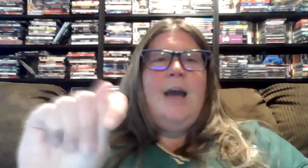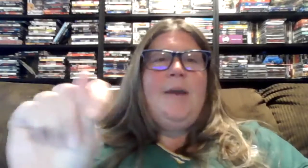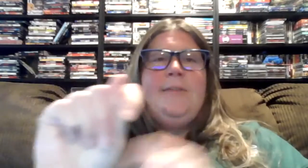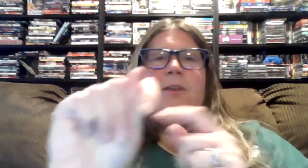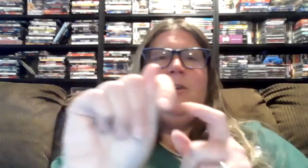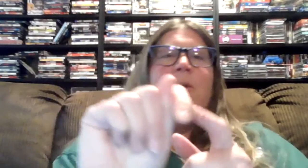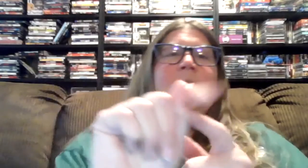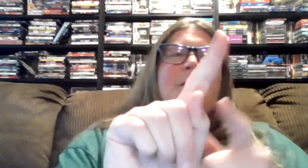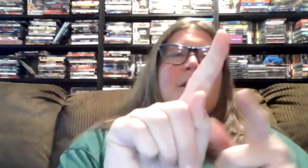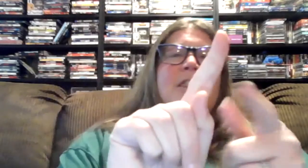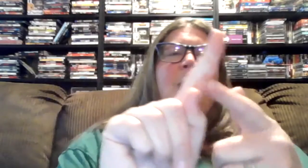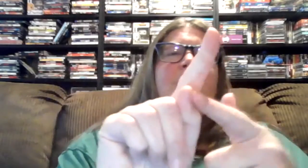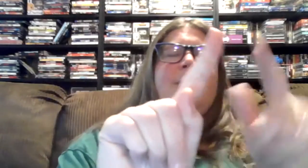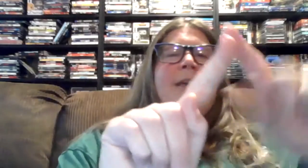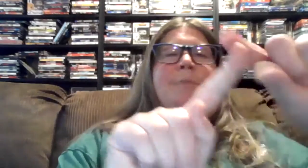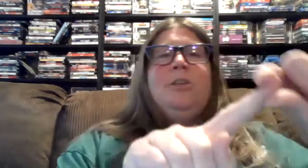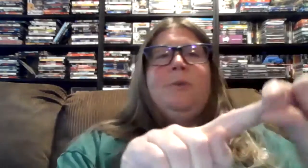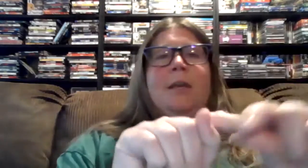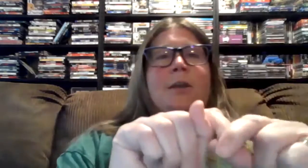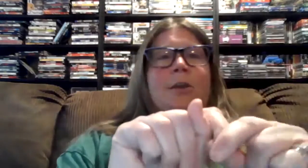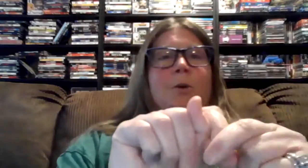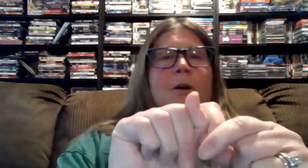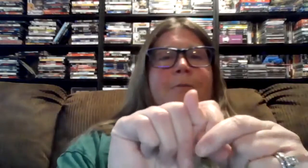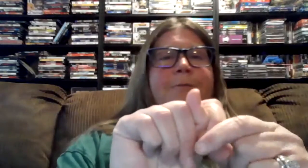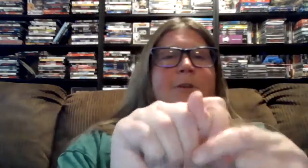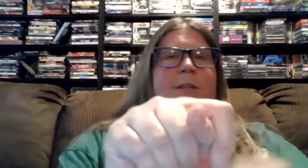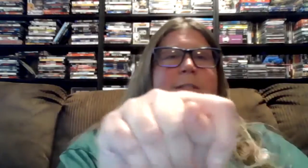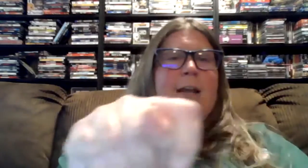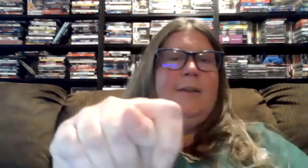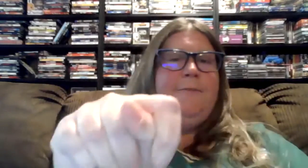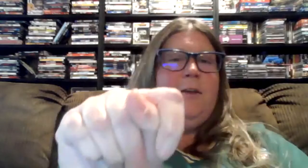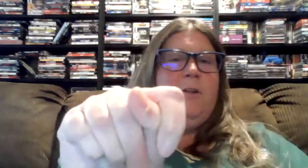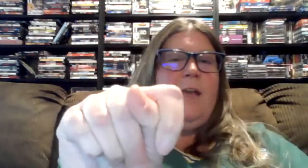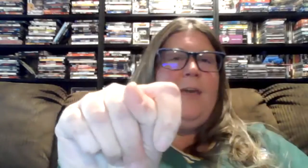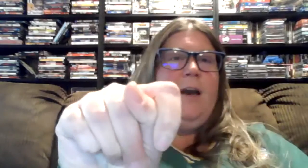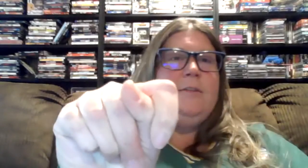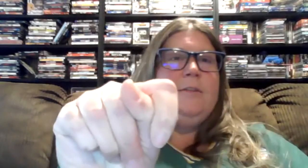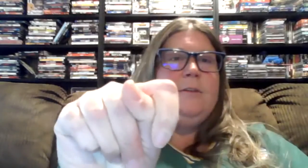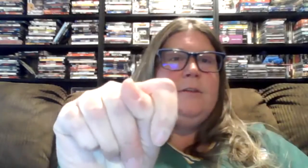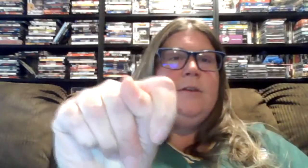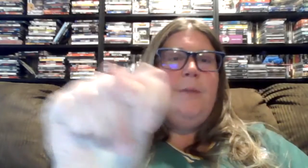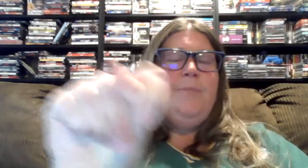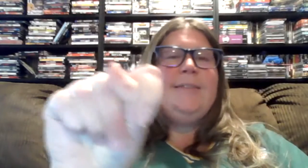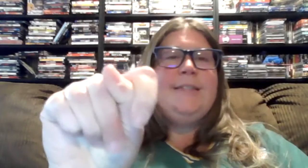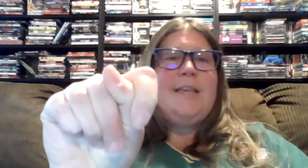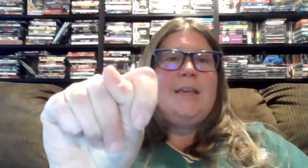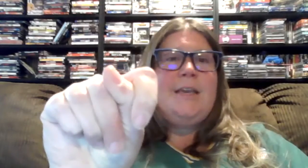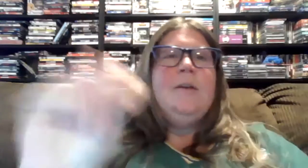I see you, your thumb goes in between your first and second finger like that. Yep, that's a T.